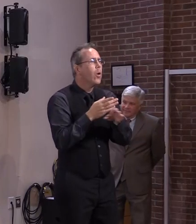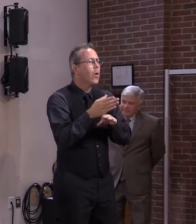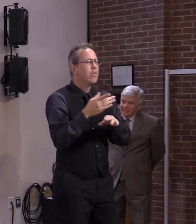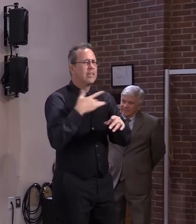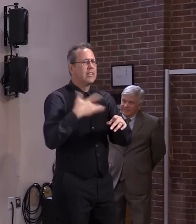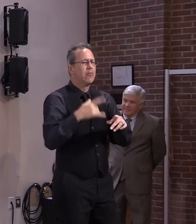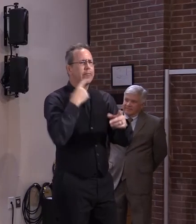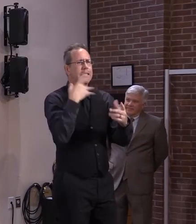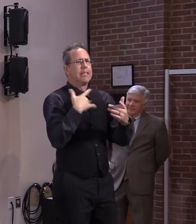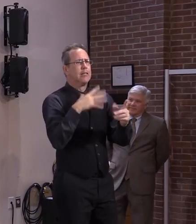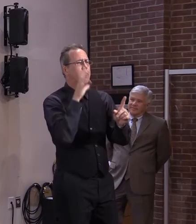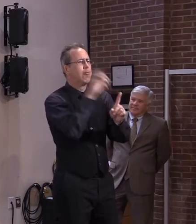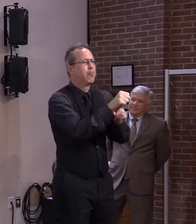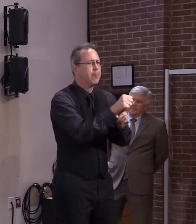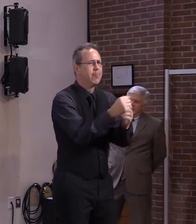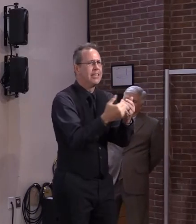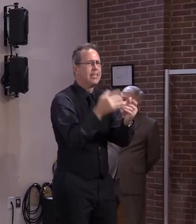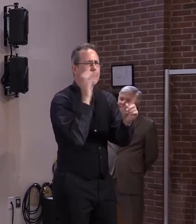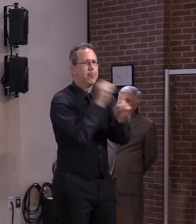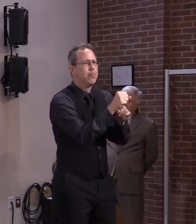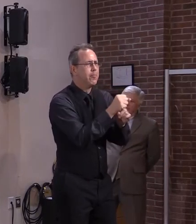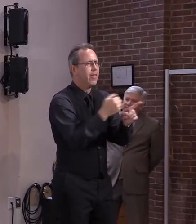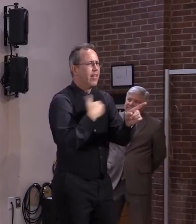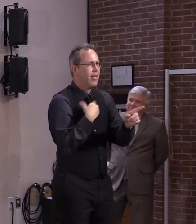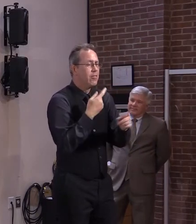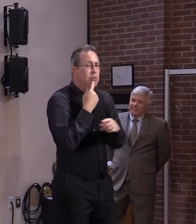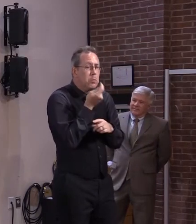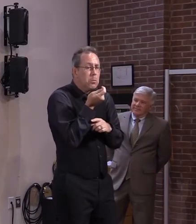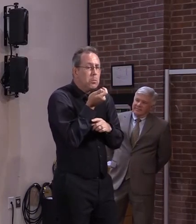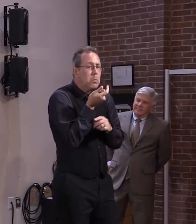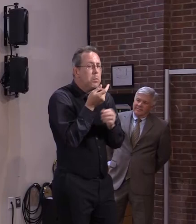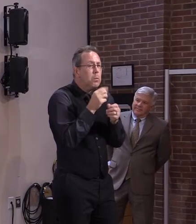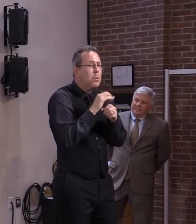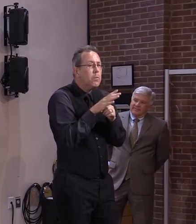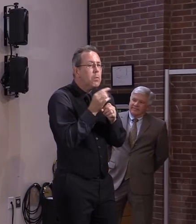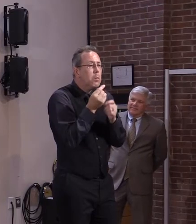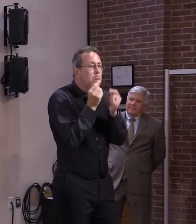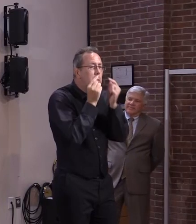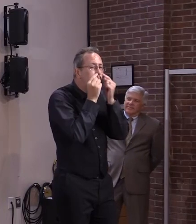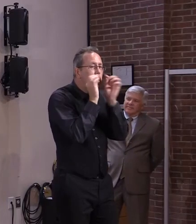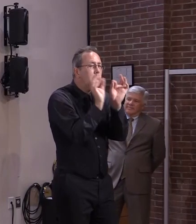just have fragments of virus in their nose that aren't even